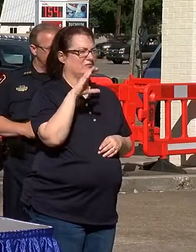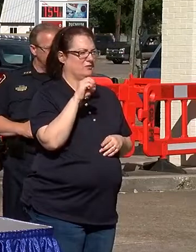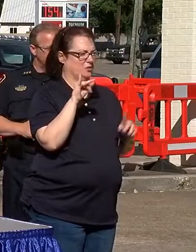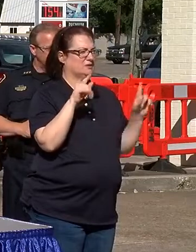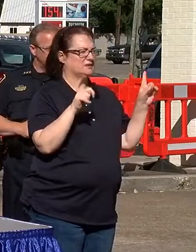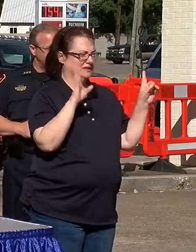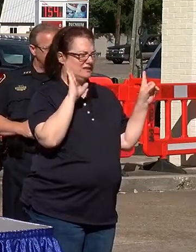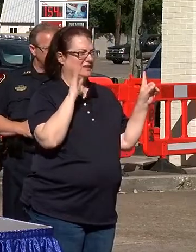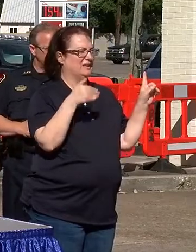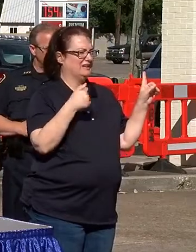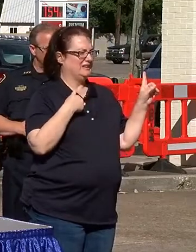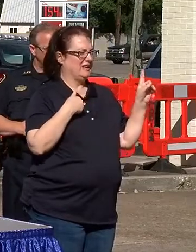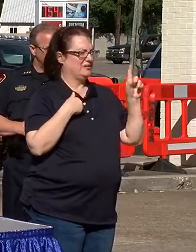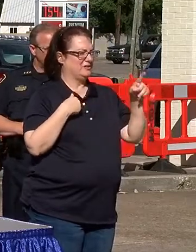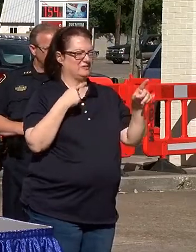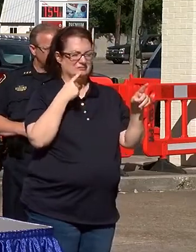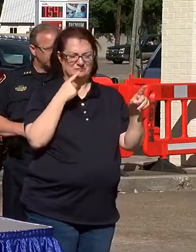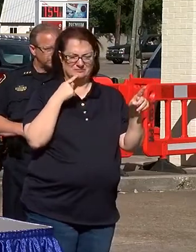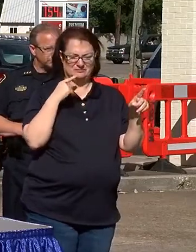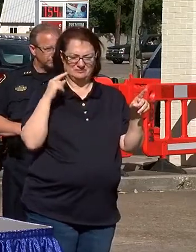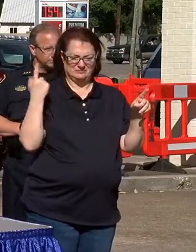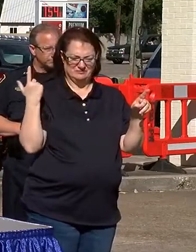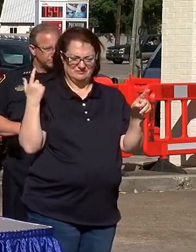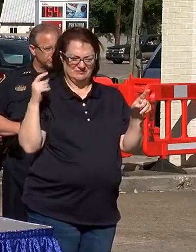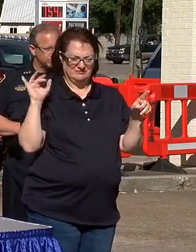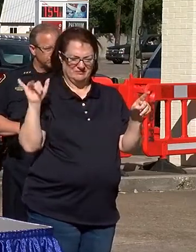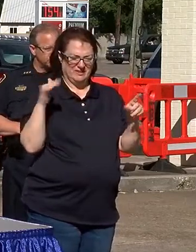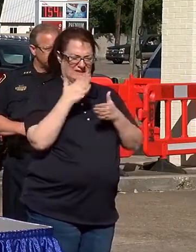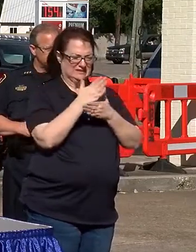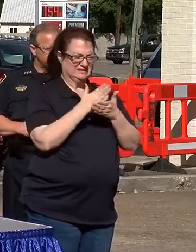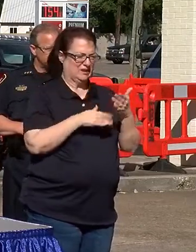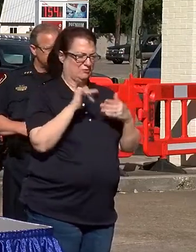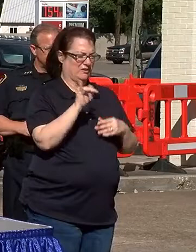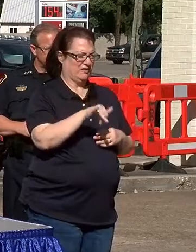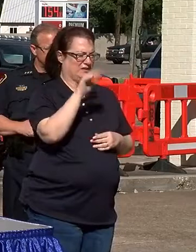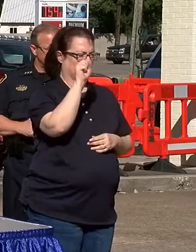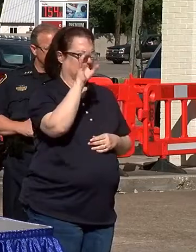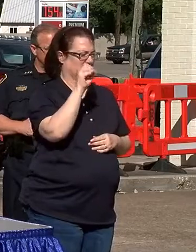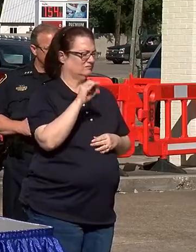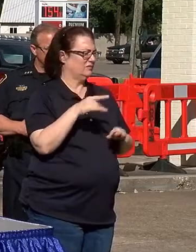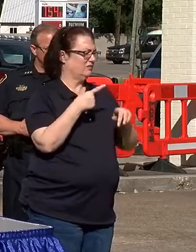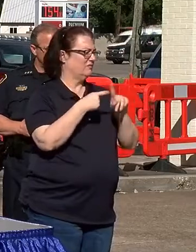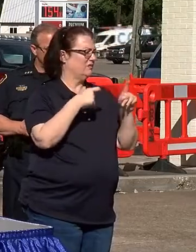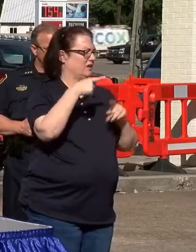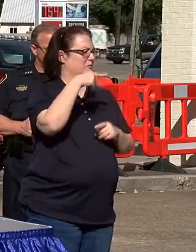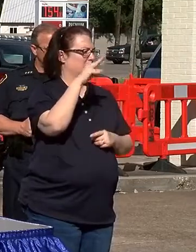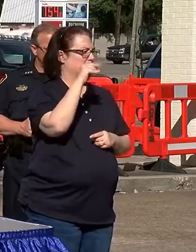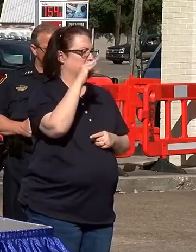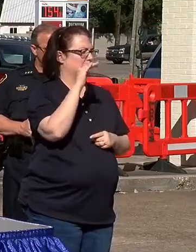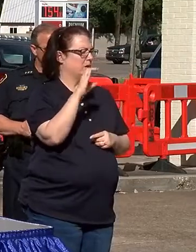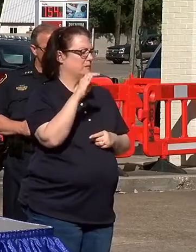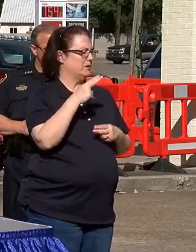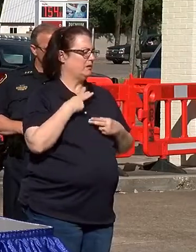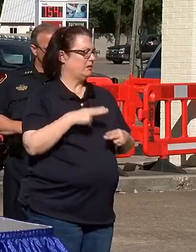So some of the guidance we're seeing coming out of the national public health community is loosening